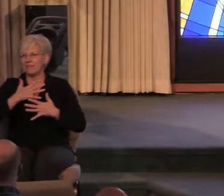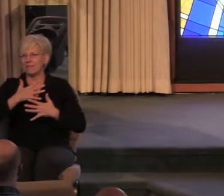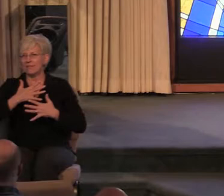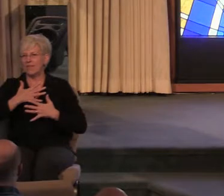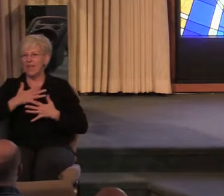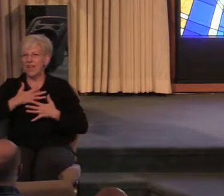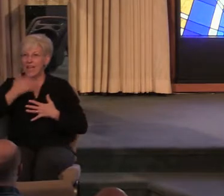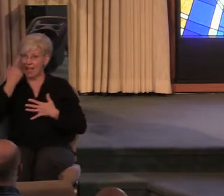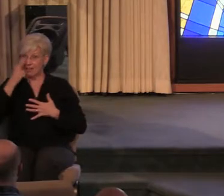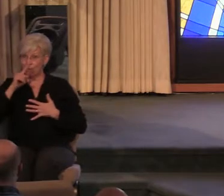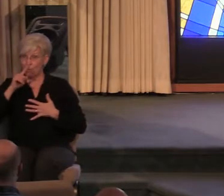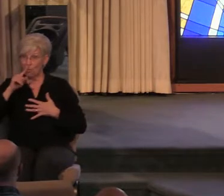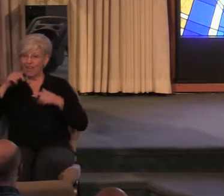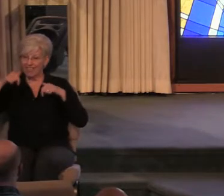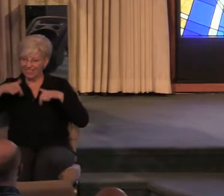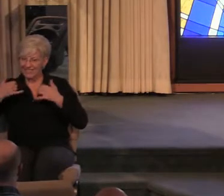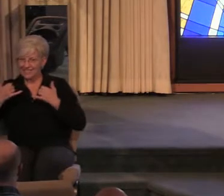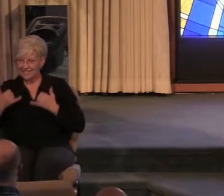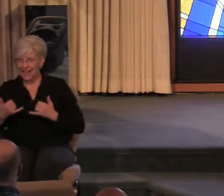and for this now moment.